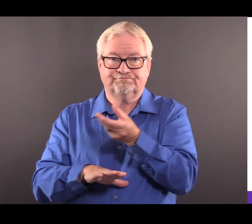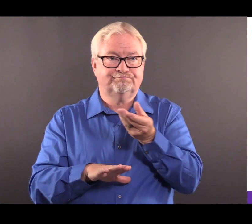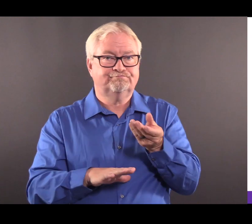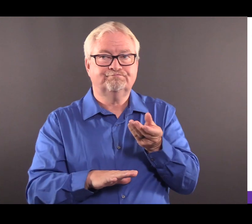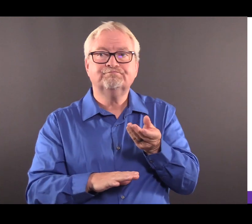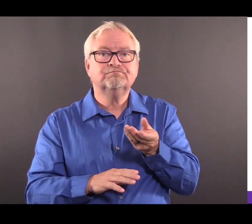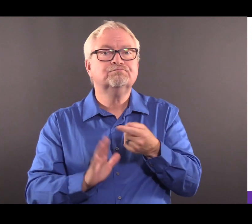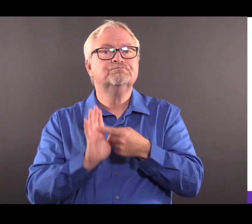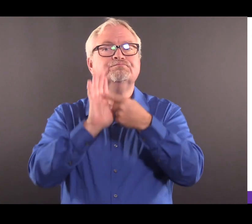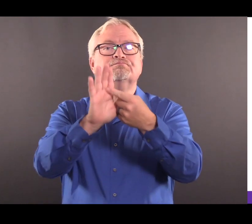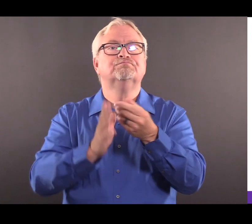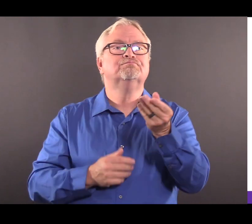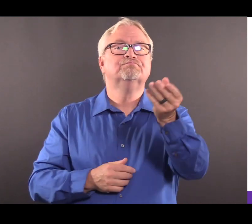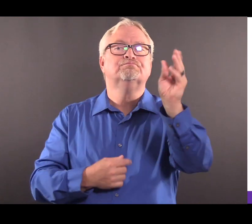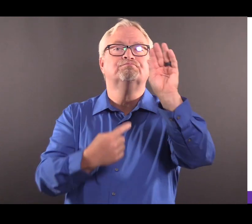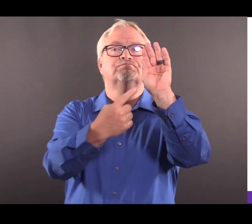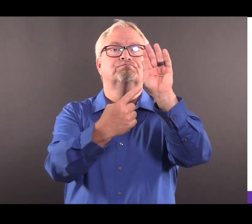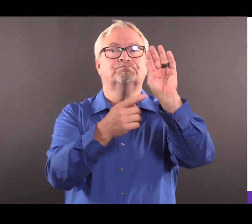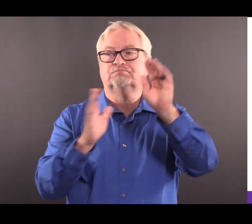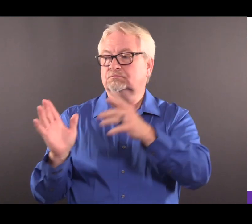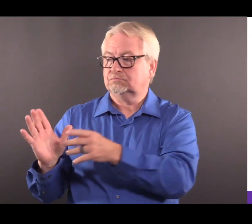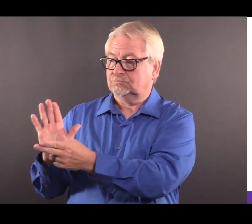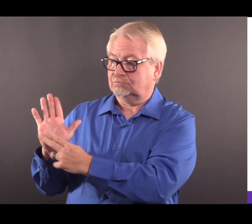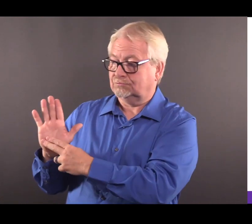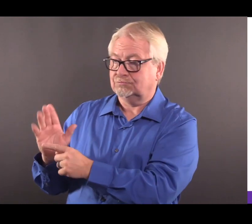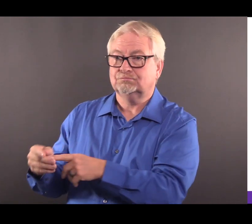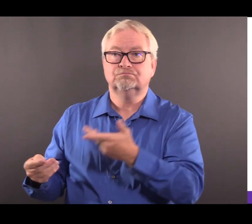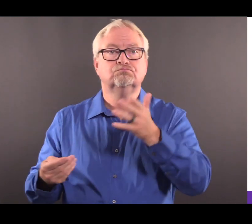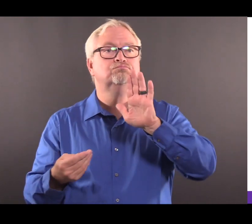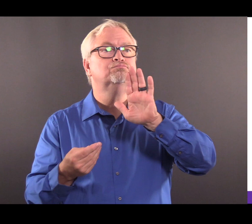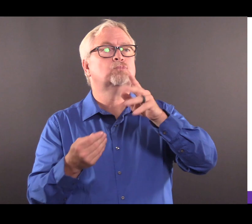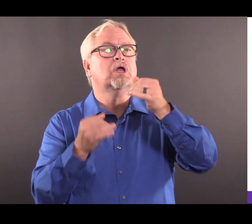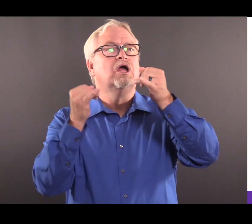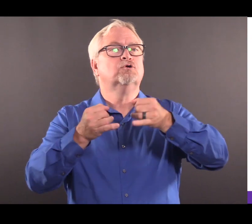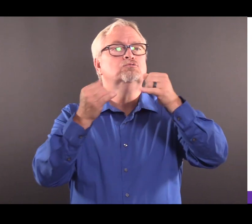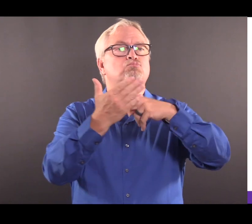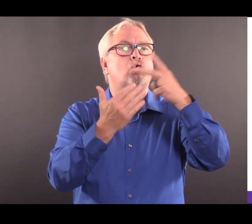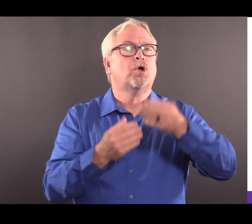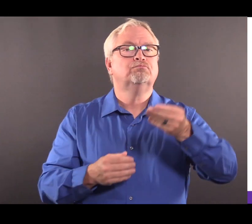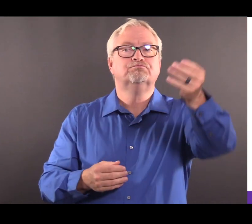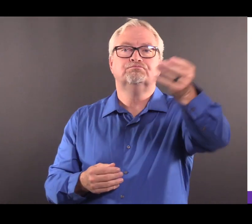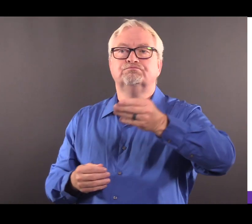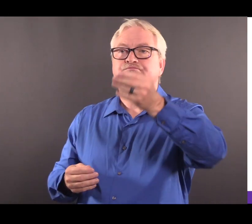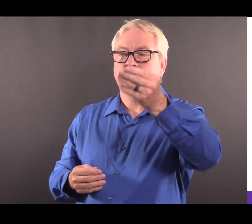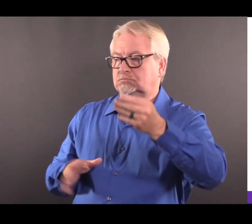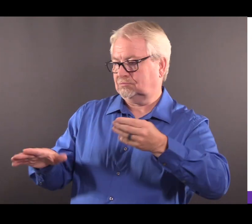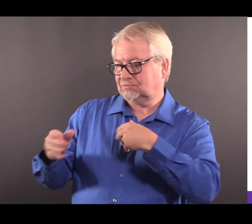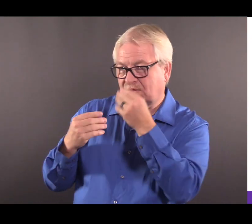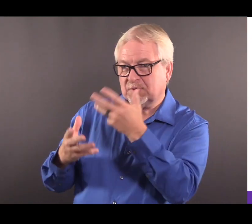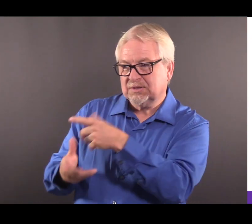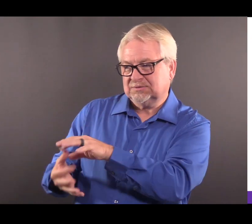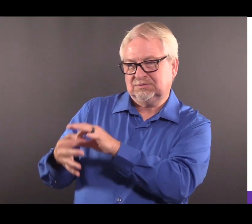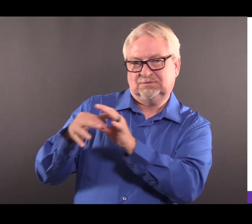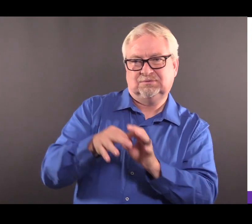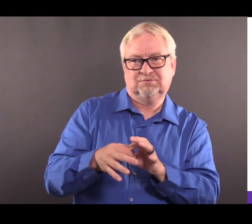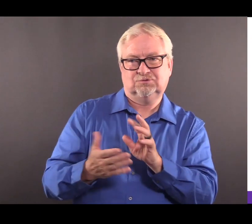from disclosing, revealing, or releasing individual program participant information that